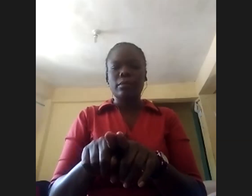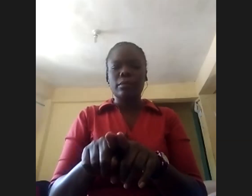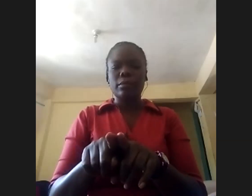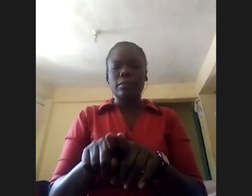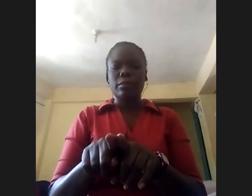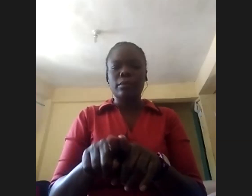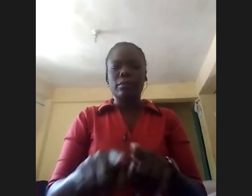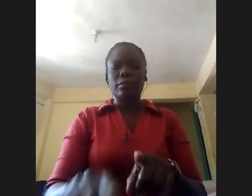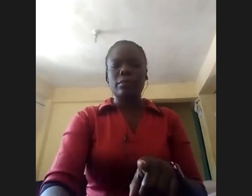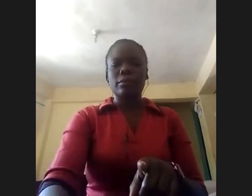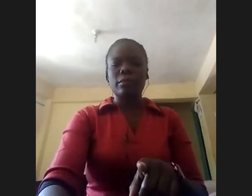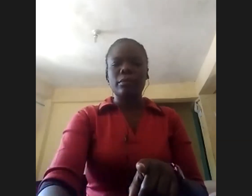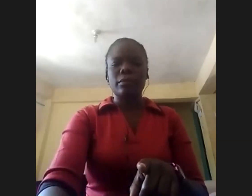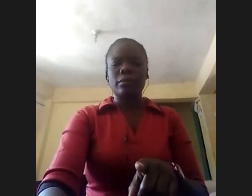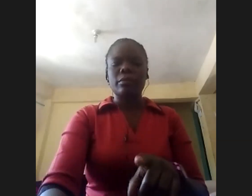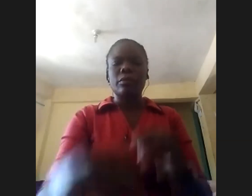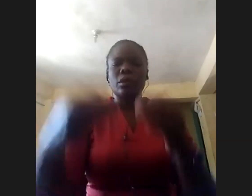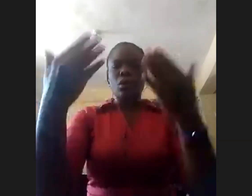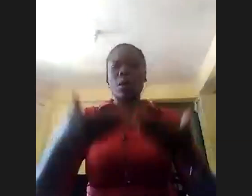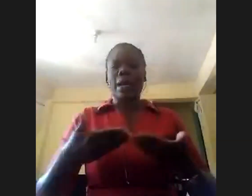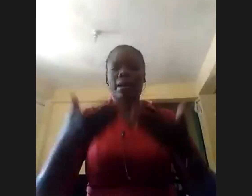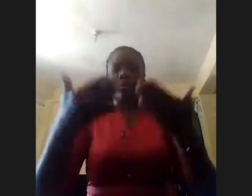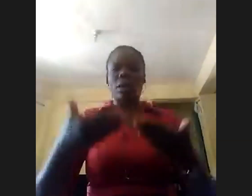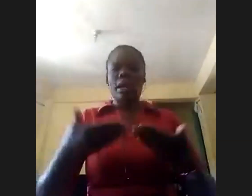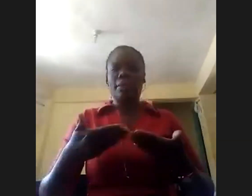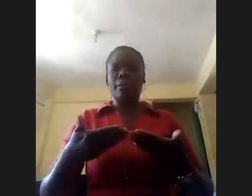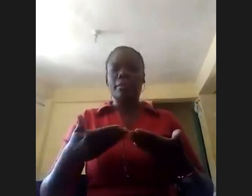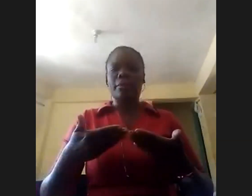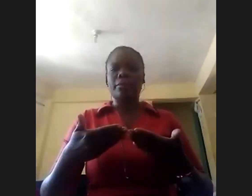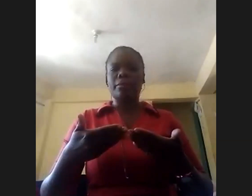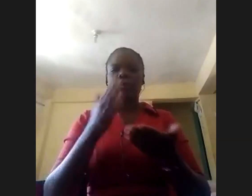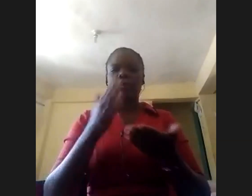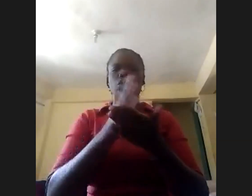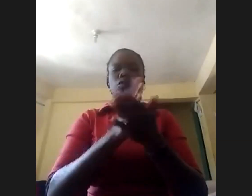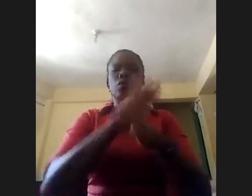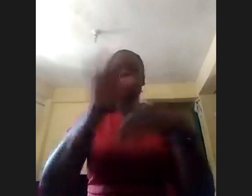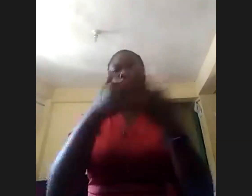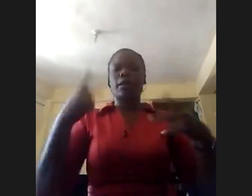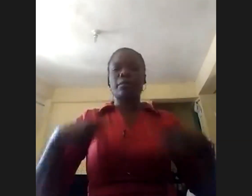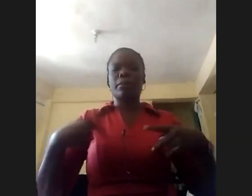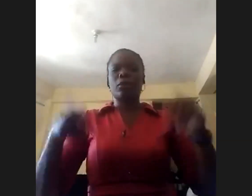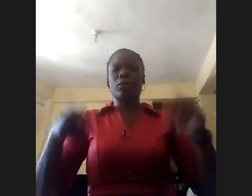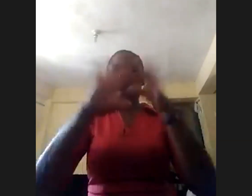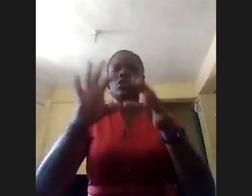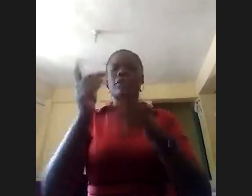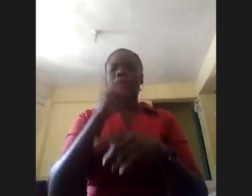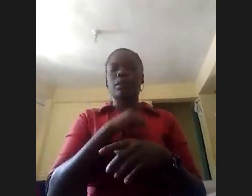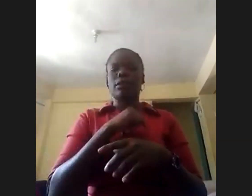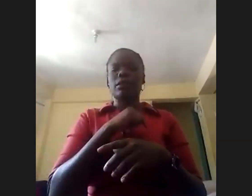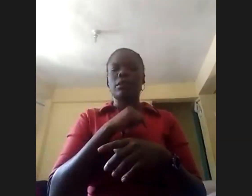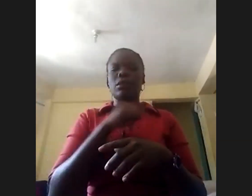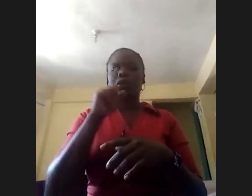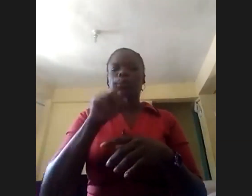You're welcome, Mercy. Go on. Yeah, I believe most have joined. You're welcome. Okay, fine. So should I